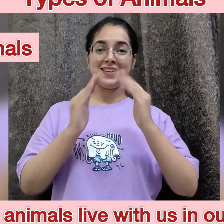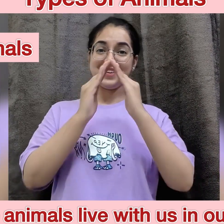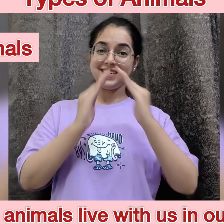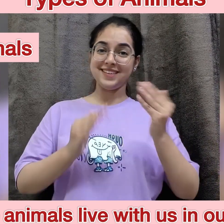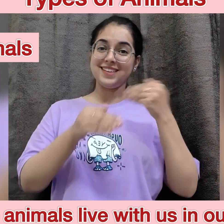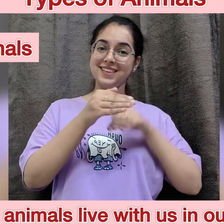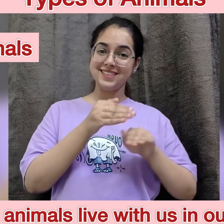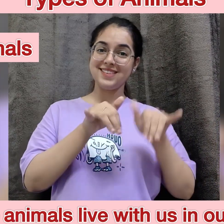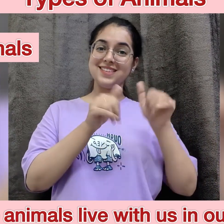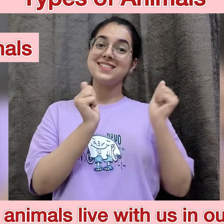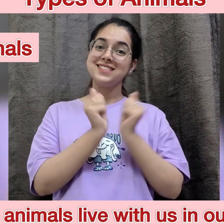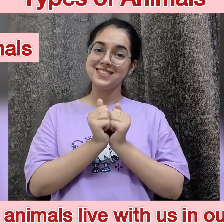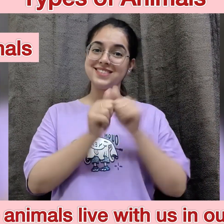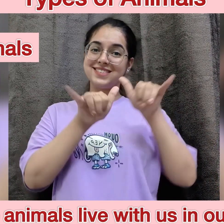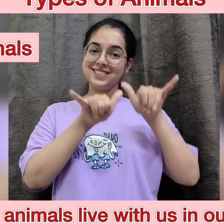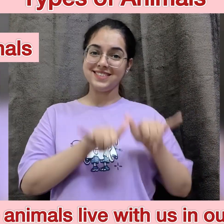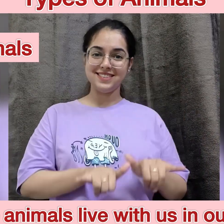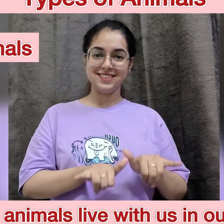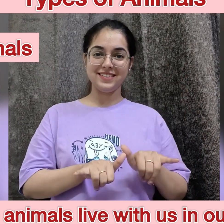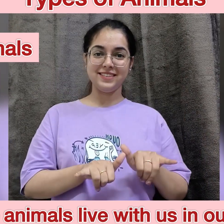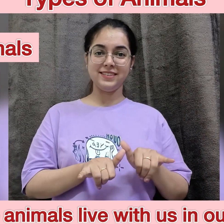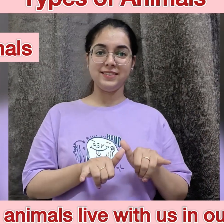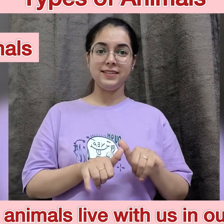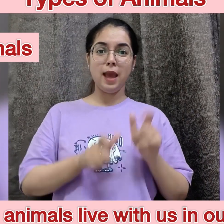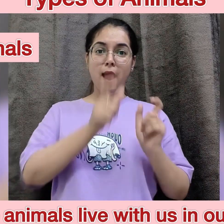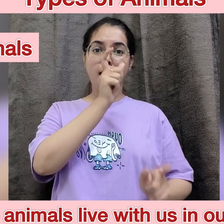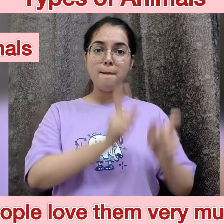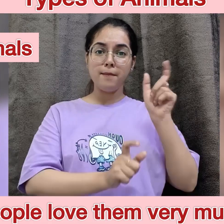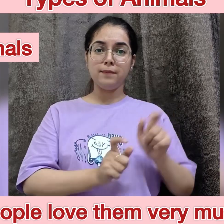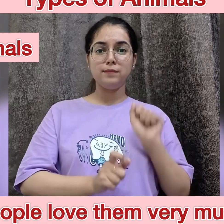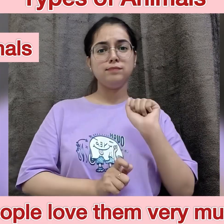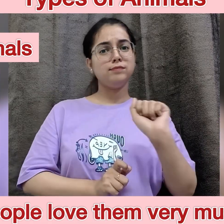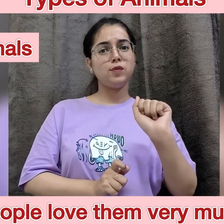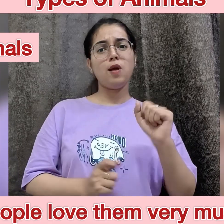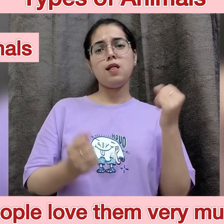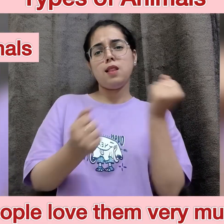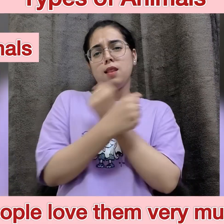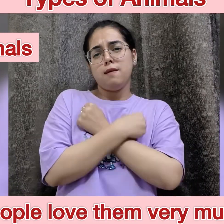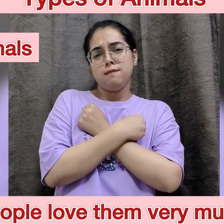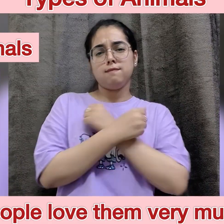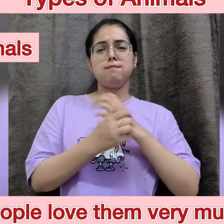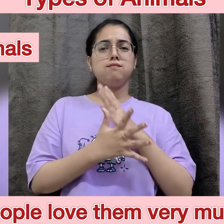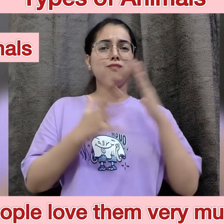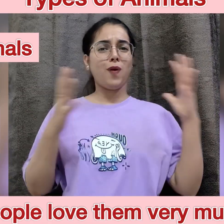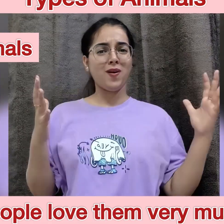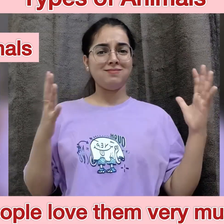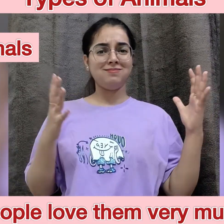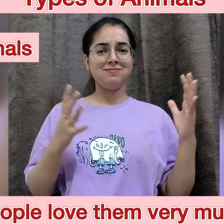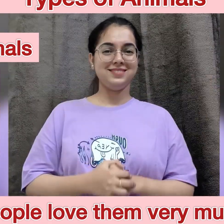These animals live with us in our homes. People love them very